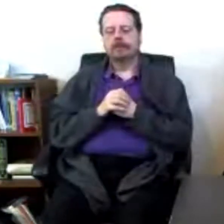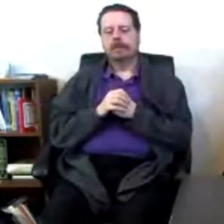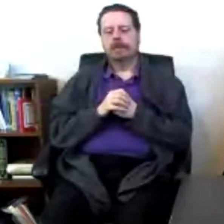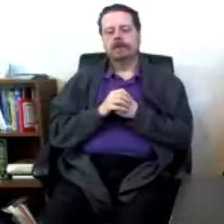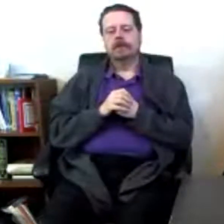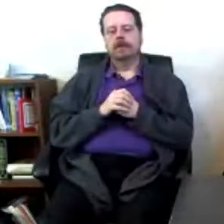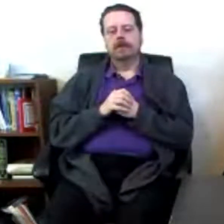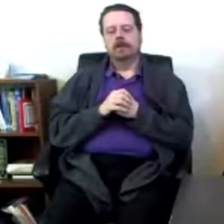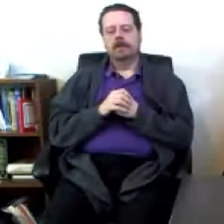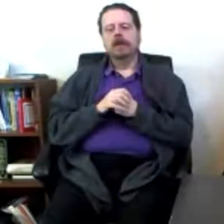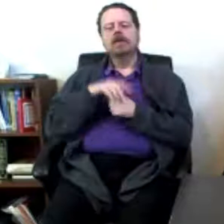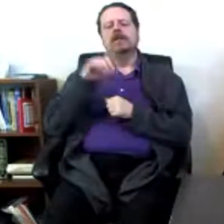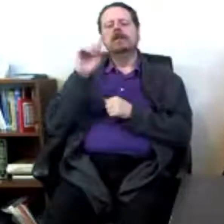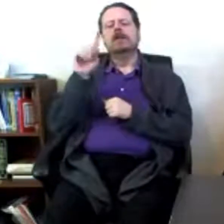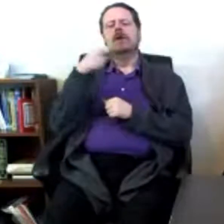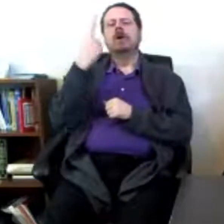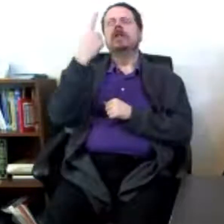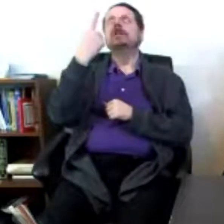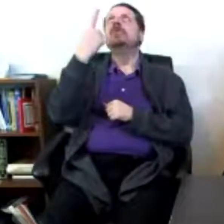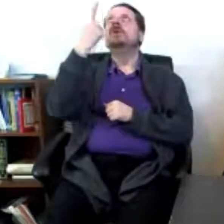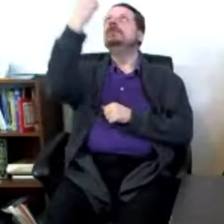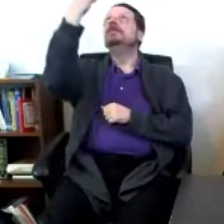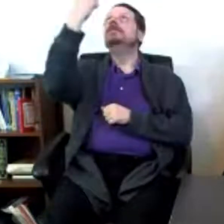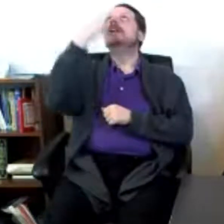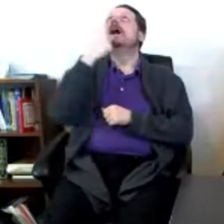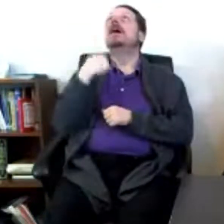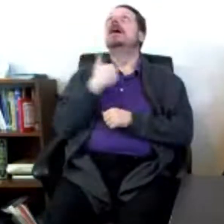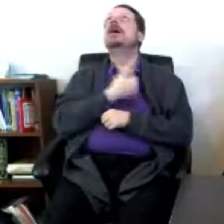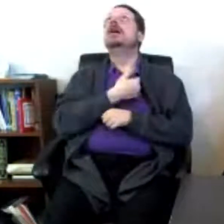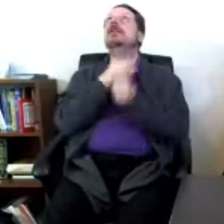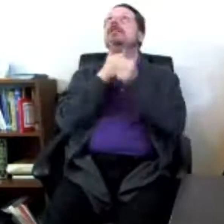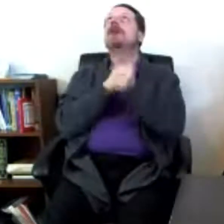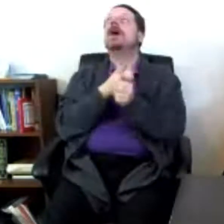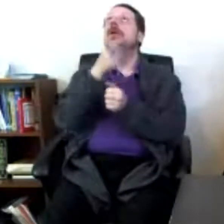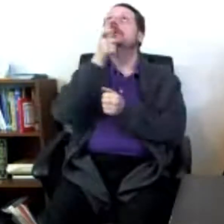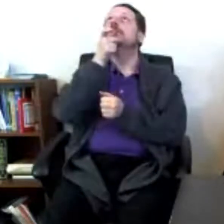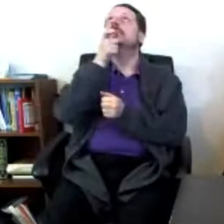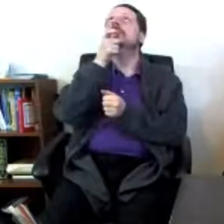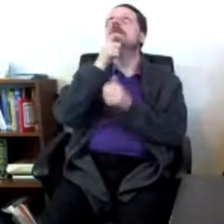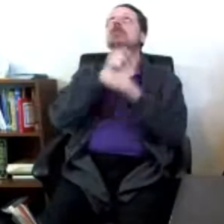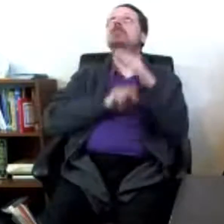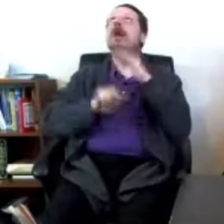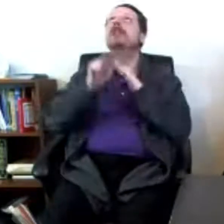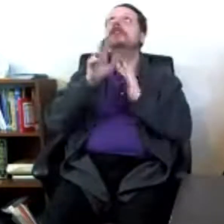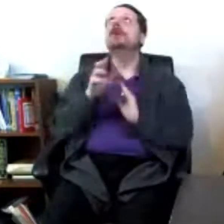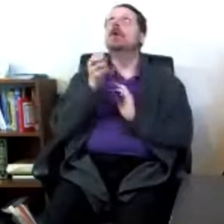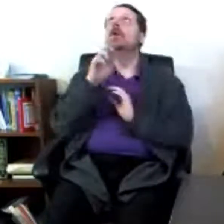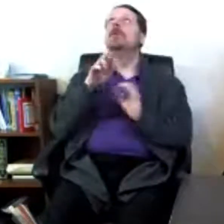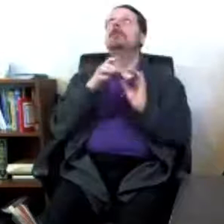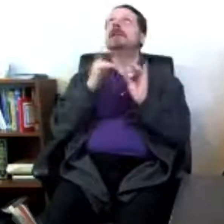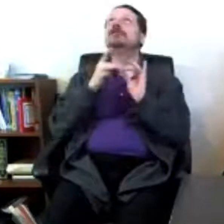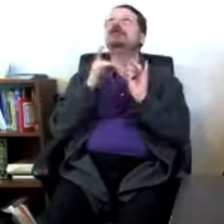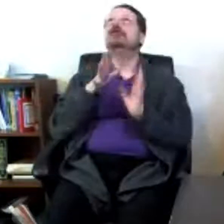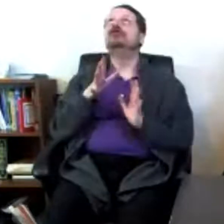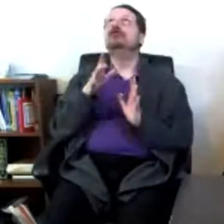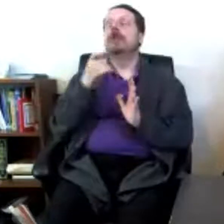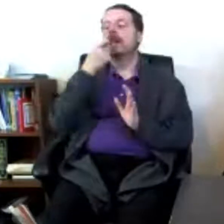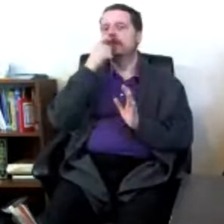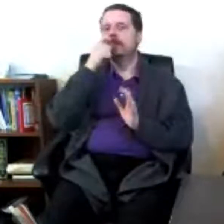So the only one that God tells us to follow is a prophet or a messenger.